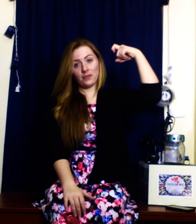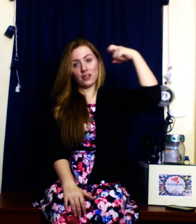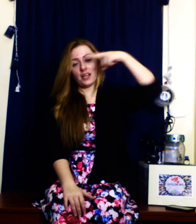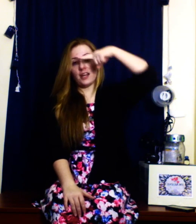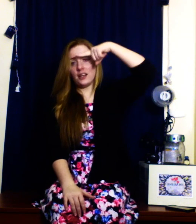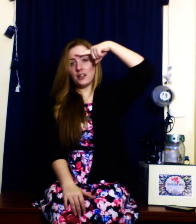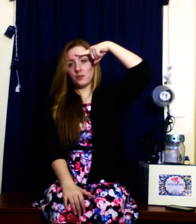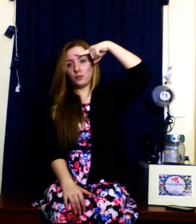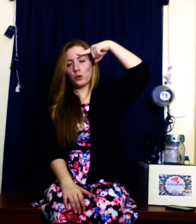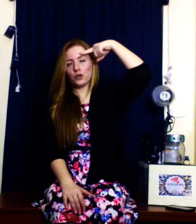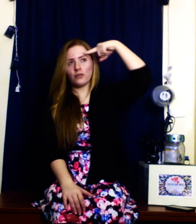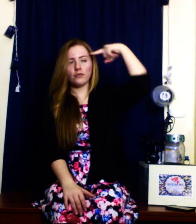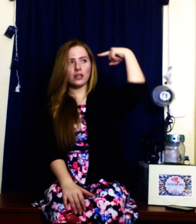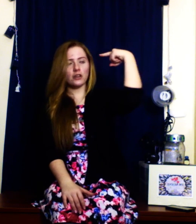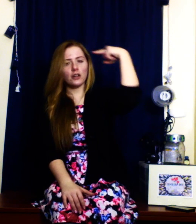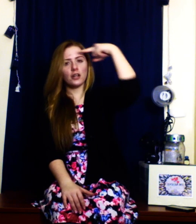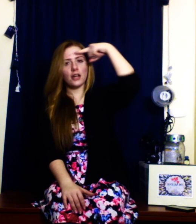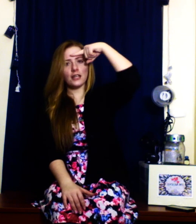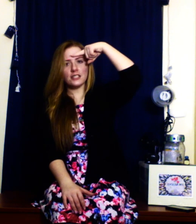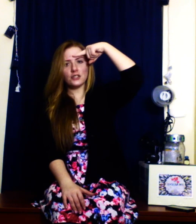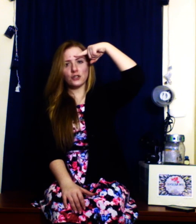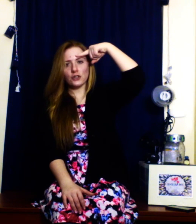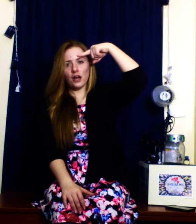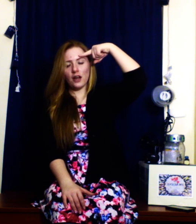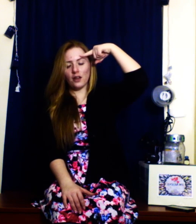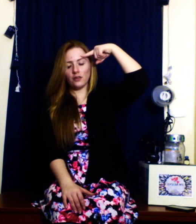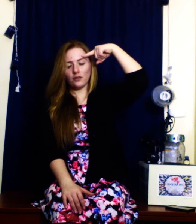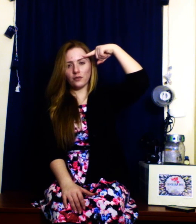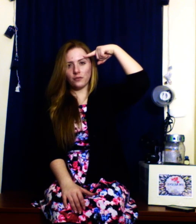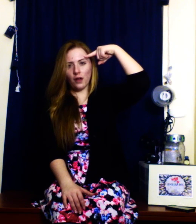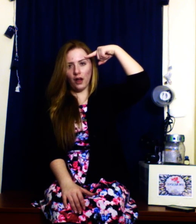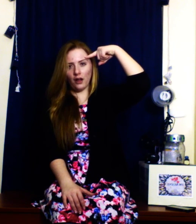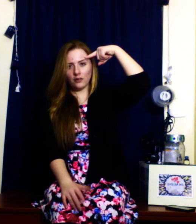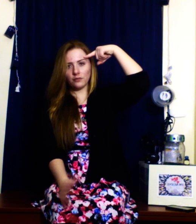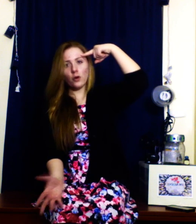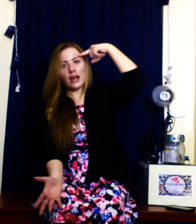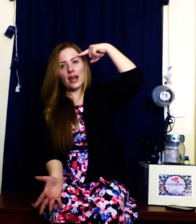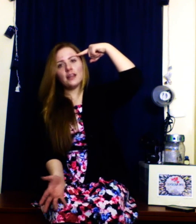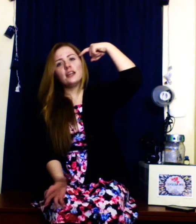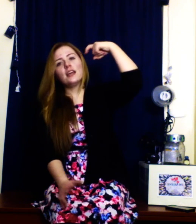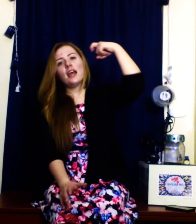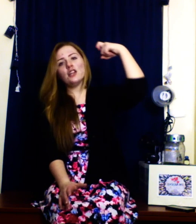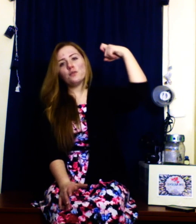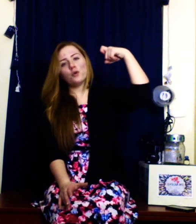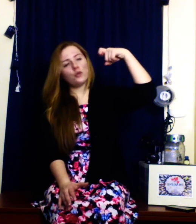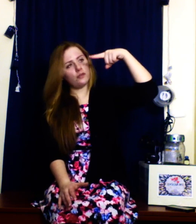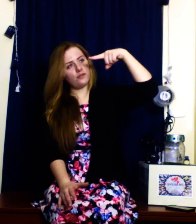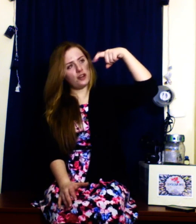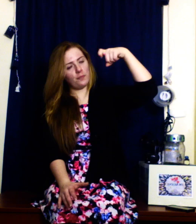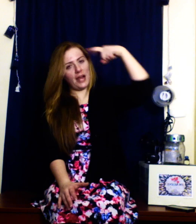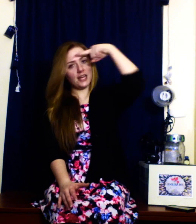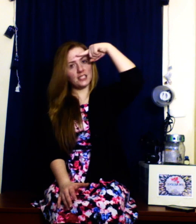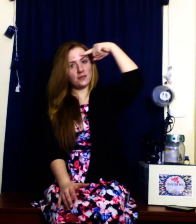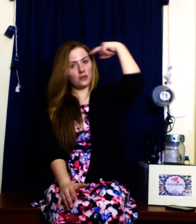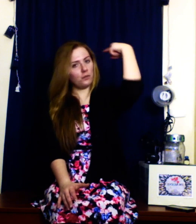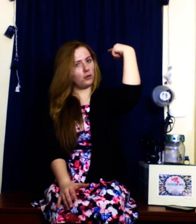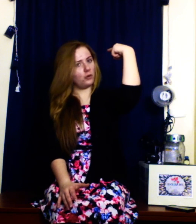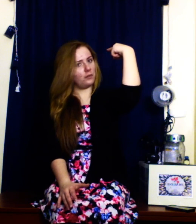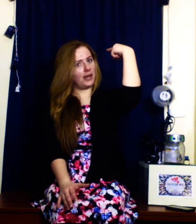Kind of pull your finger against your forehead, and you pull the finger back, because if you don't pull it back, it